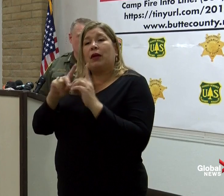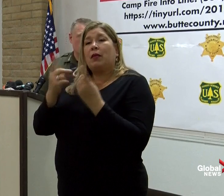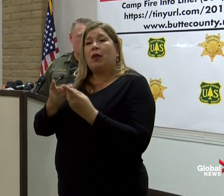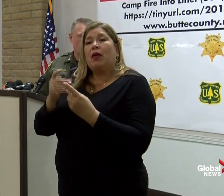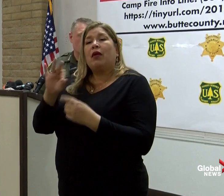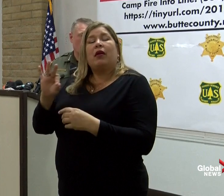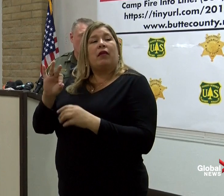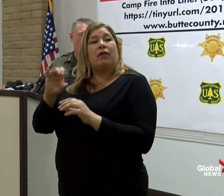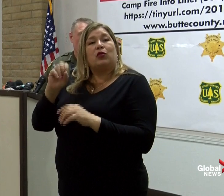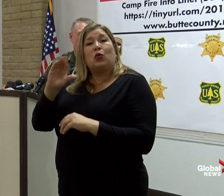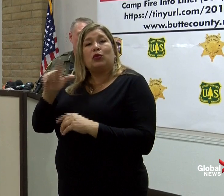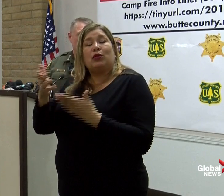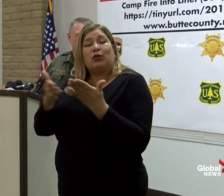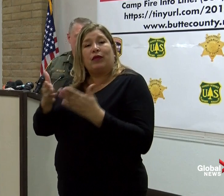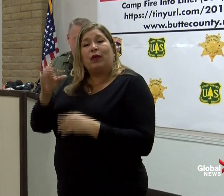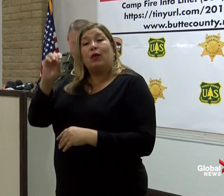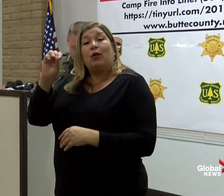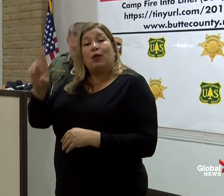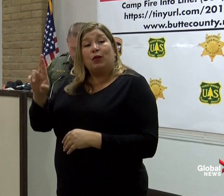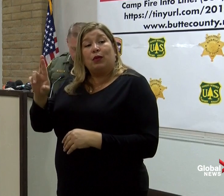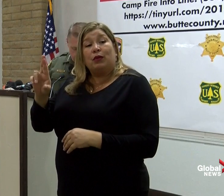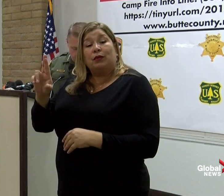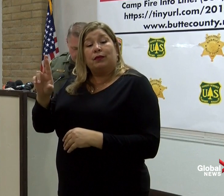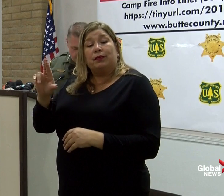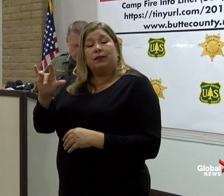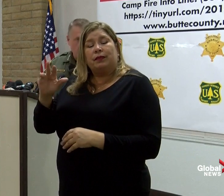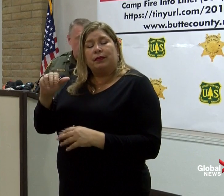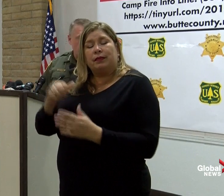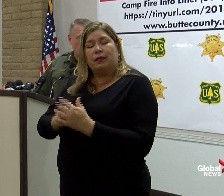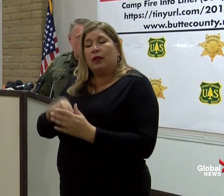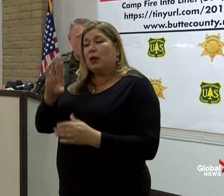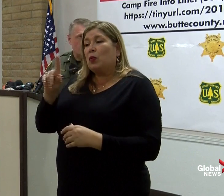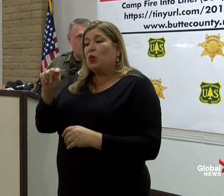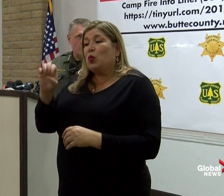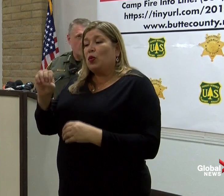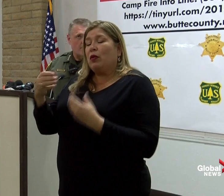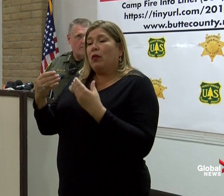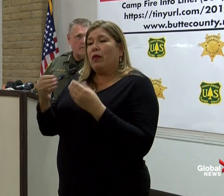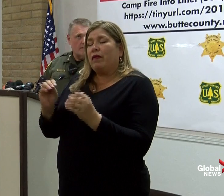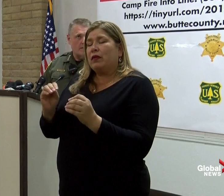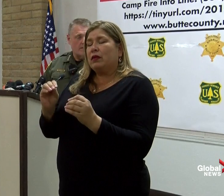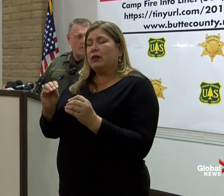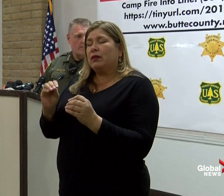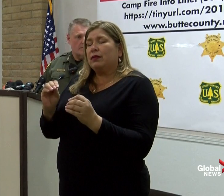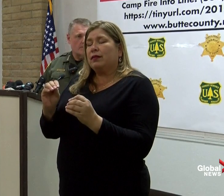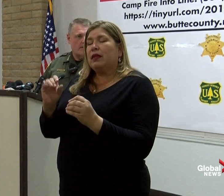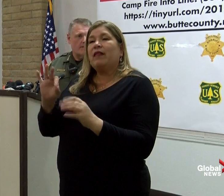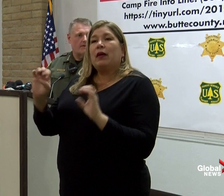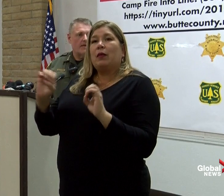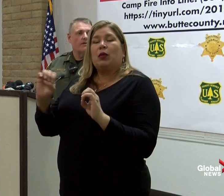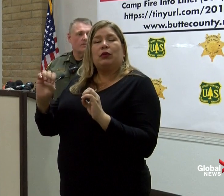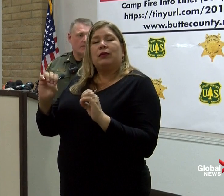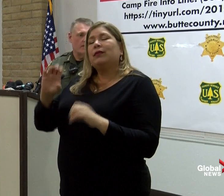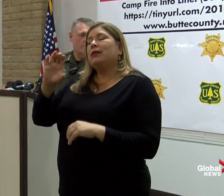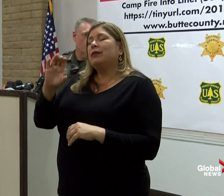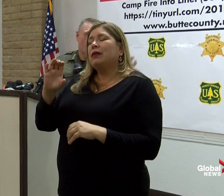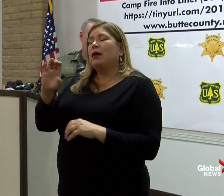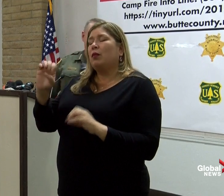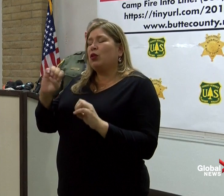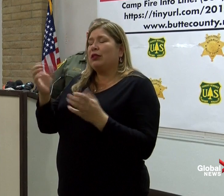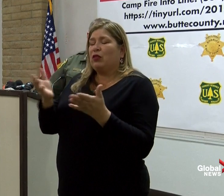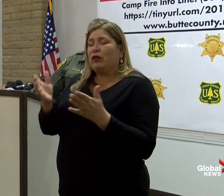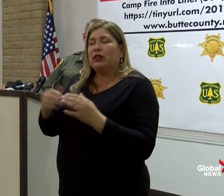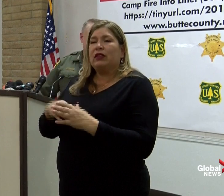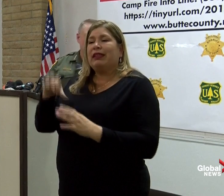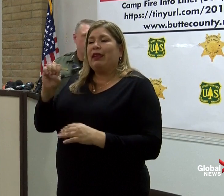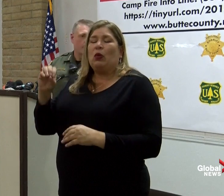Employment and Social Services, or the Butte Office of Emergency, the EOC. So sorry, that's